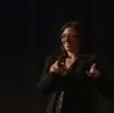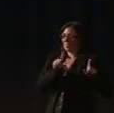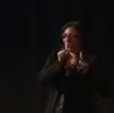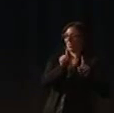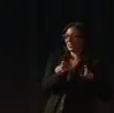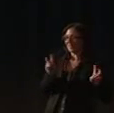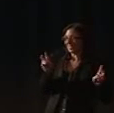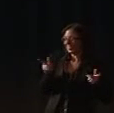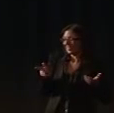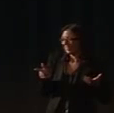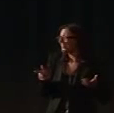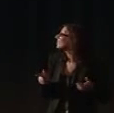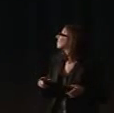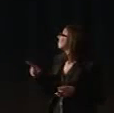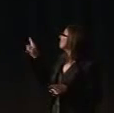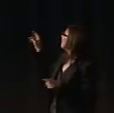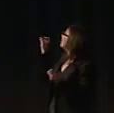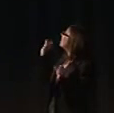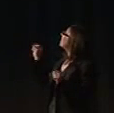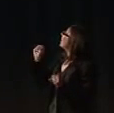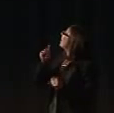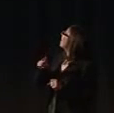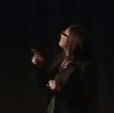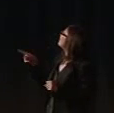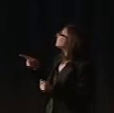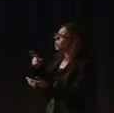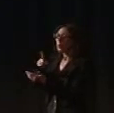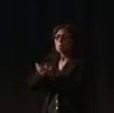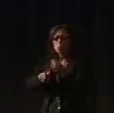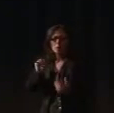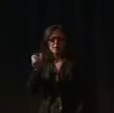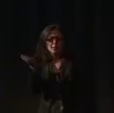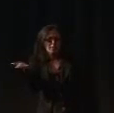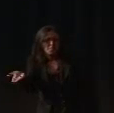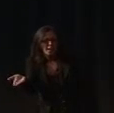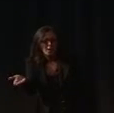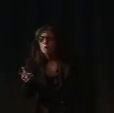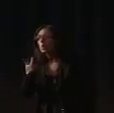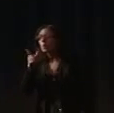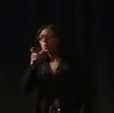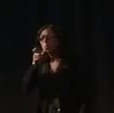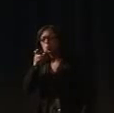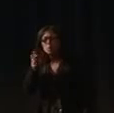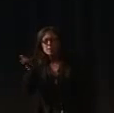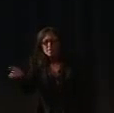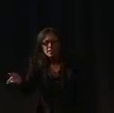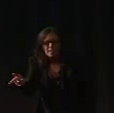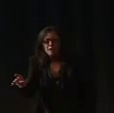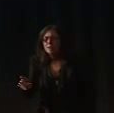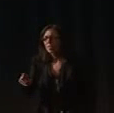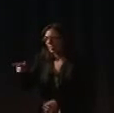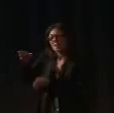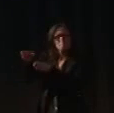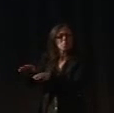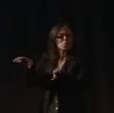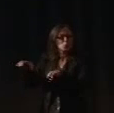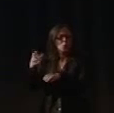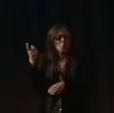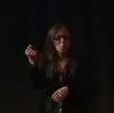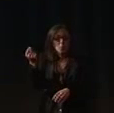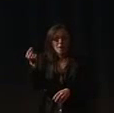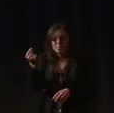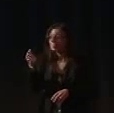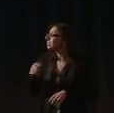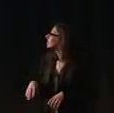simple question like, what is there? Who is there? What is this person doing, eating? More